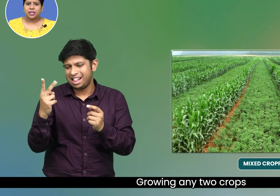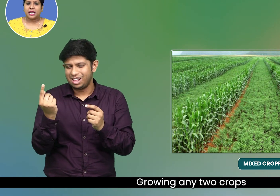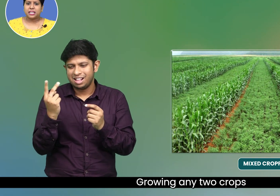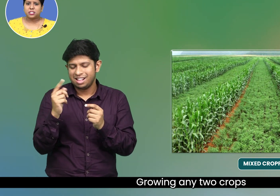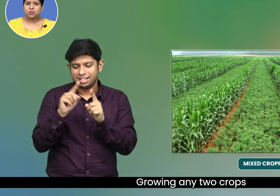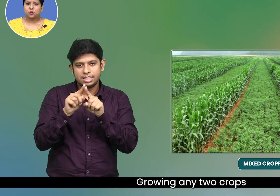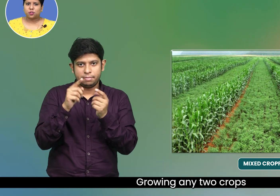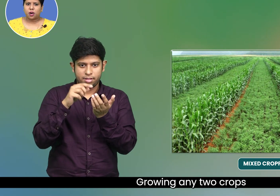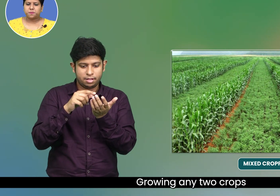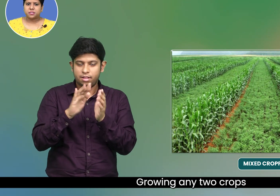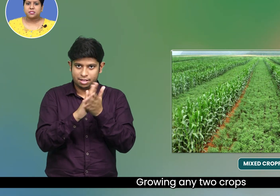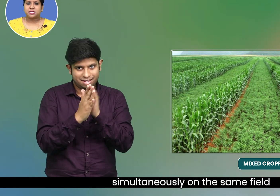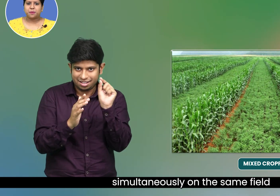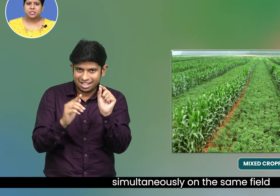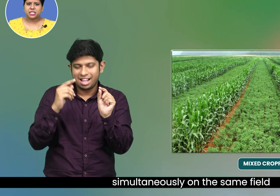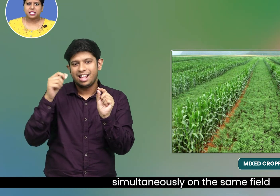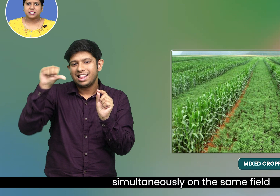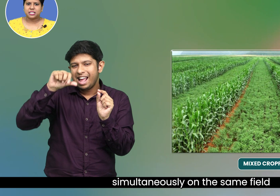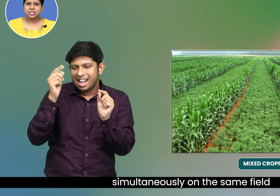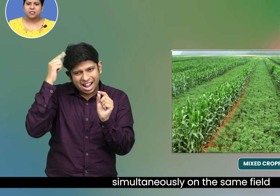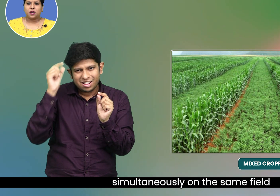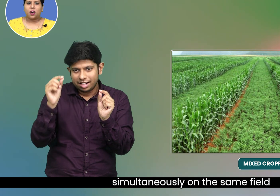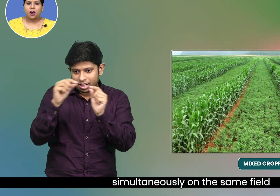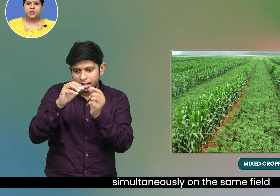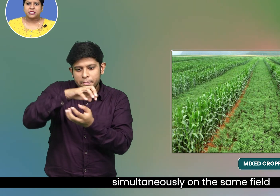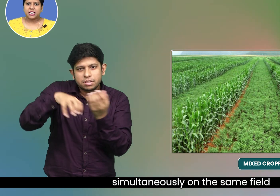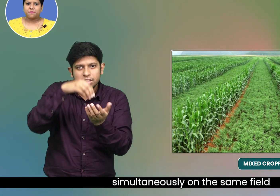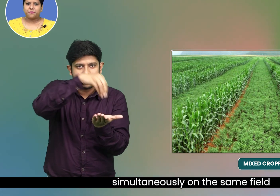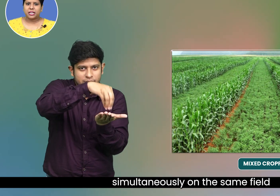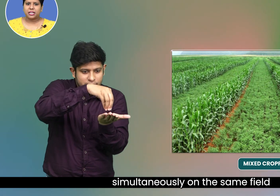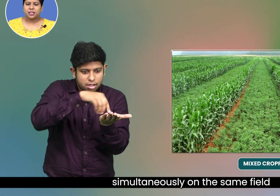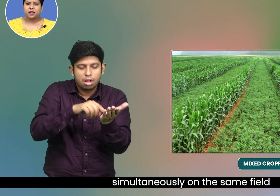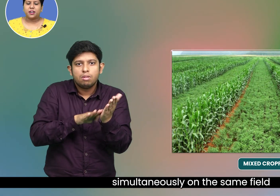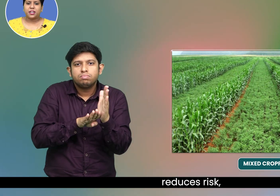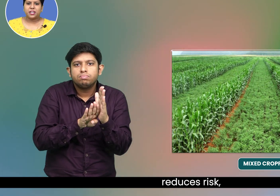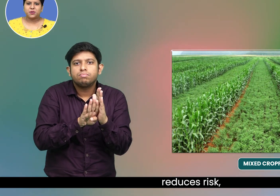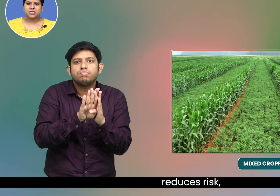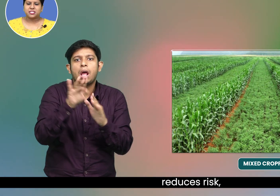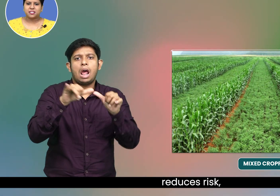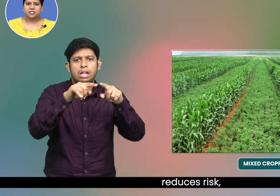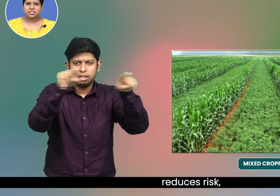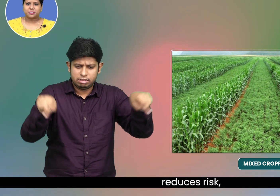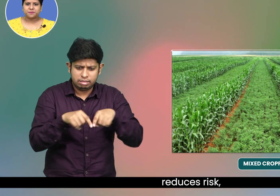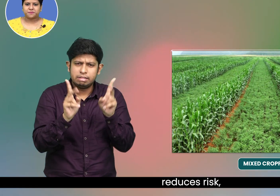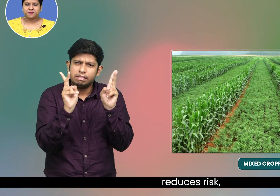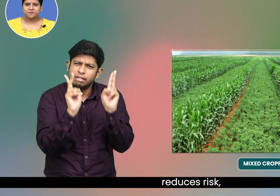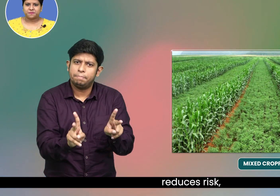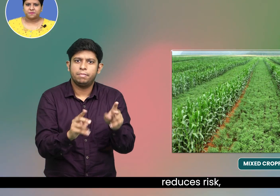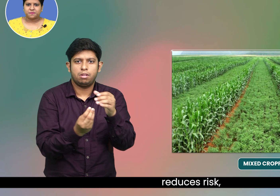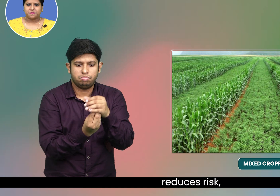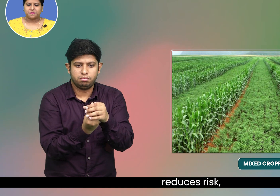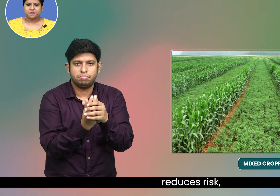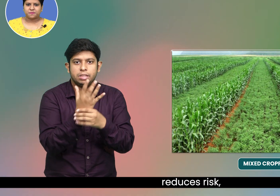Growing any two crops simultaneously on the same field reduces the risk